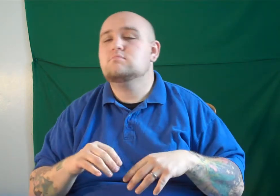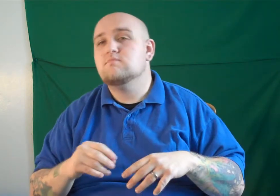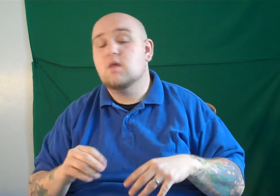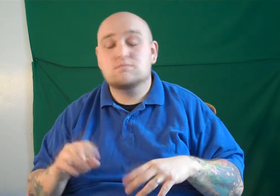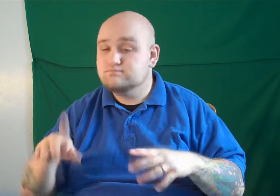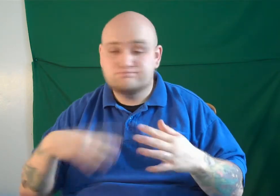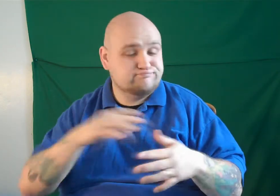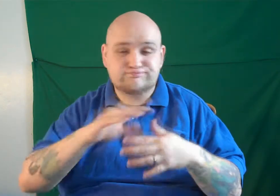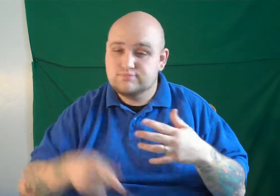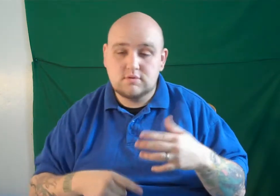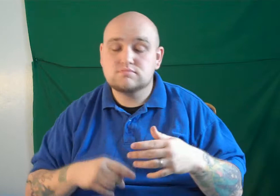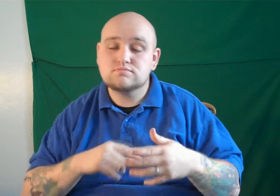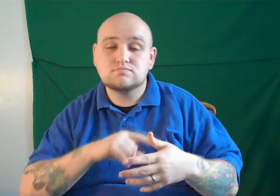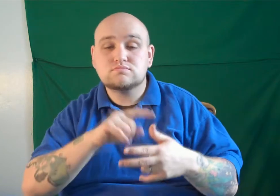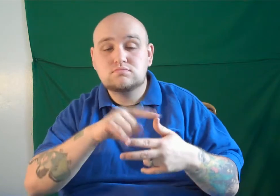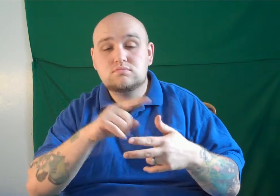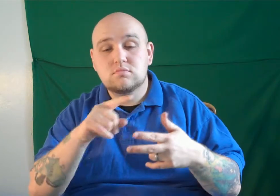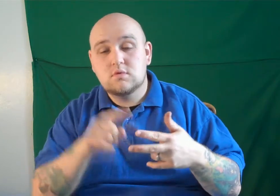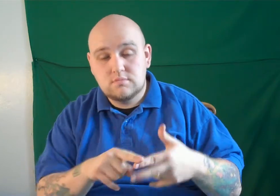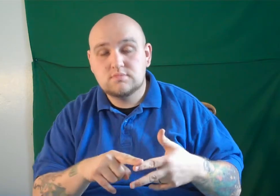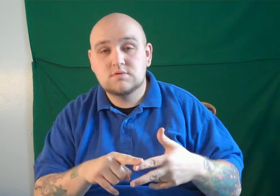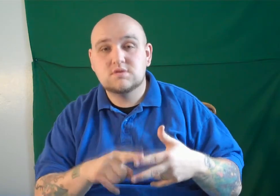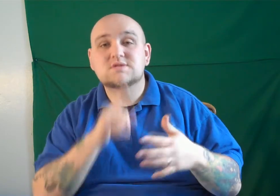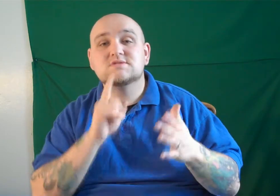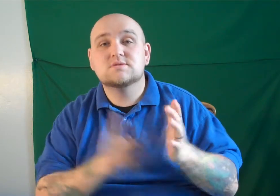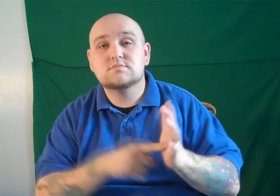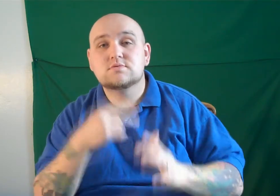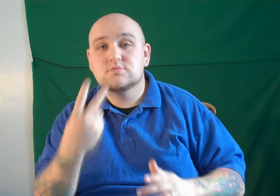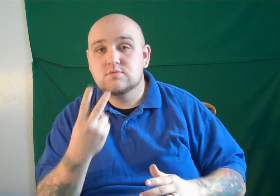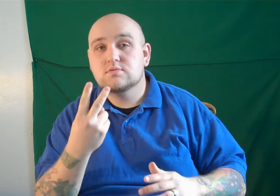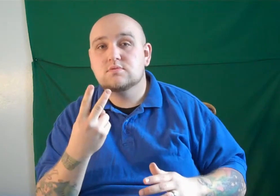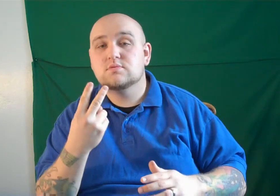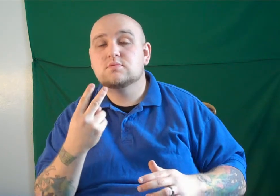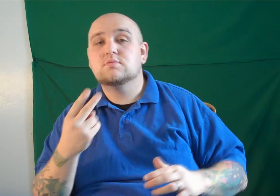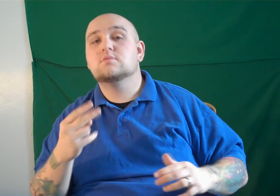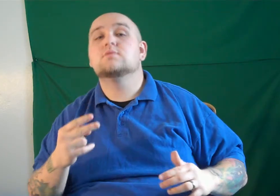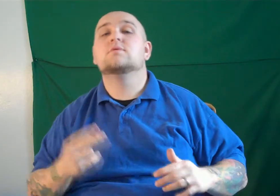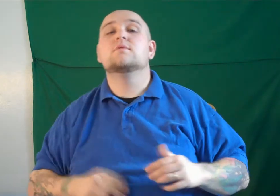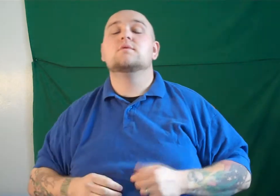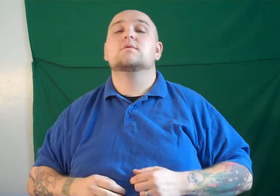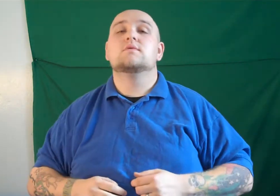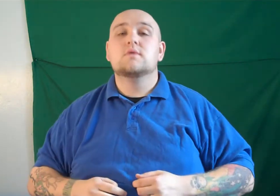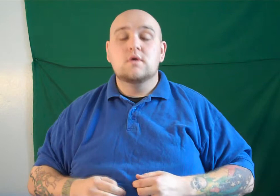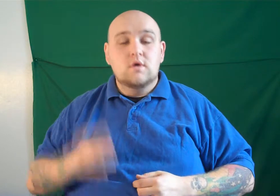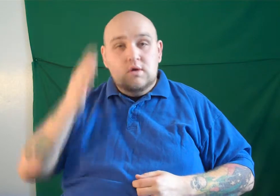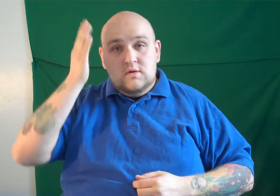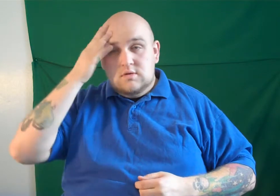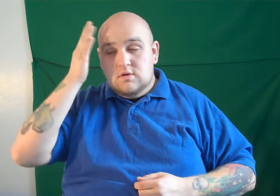the assignment by determining logistics and purpose of the interaction for all parties involved. Okay,